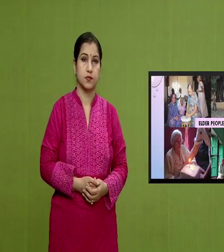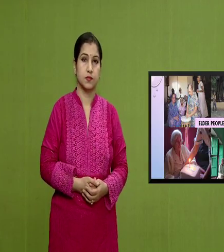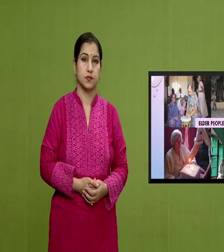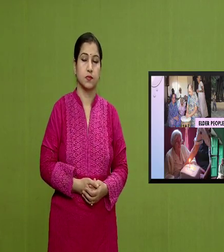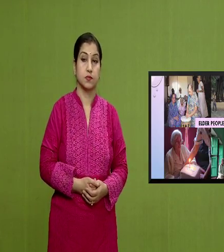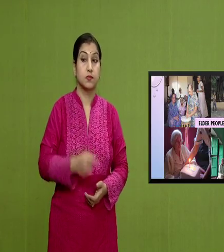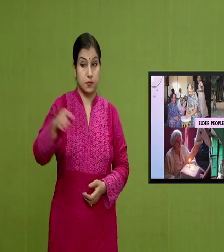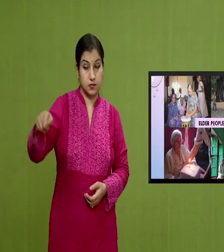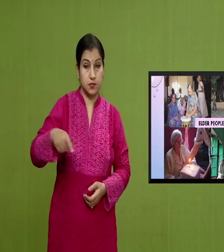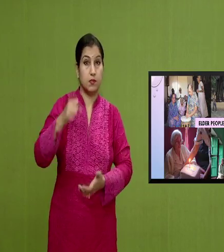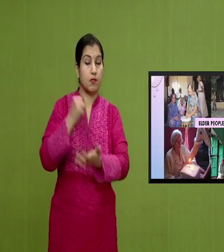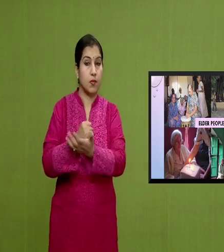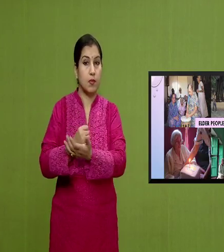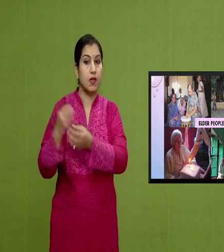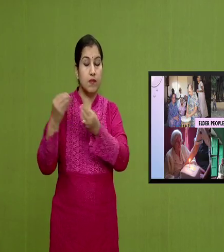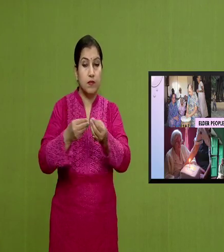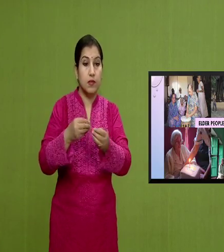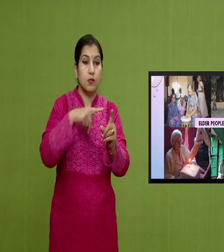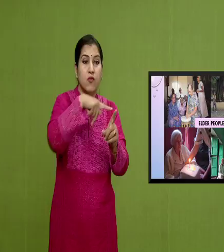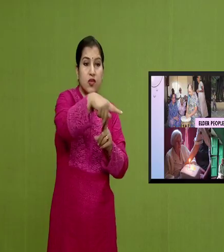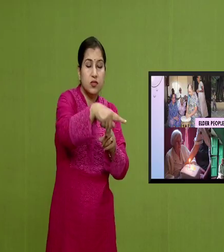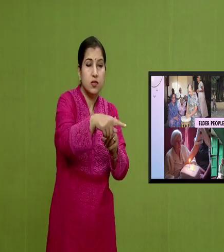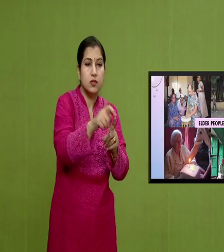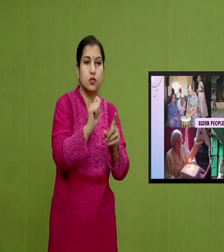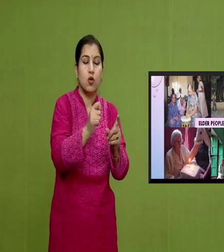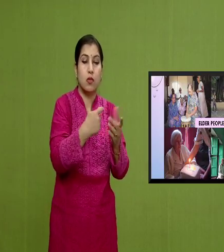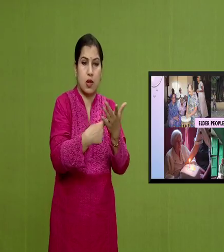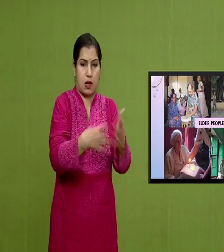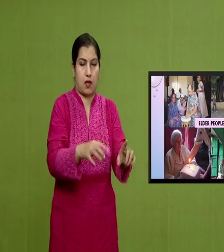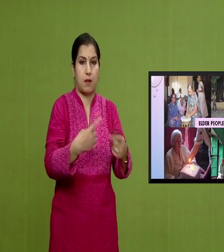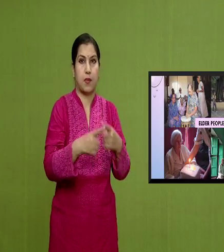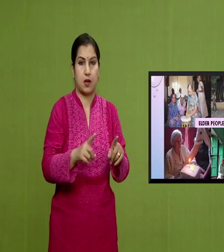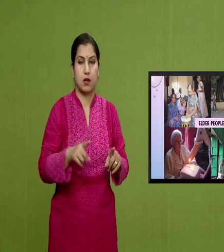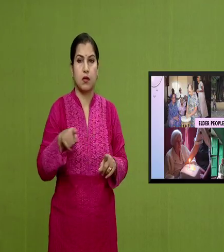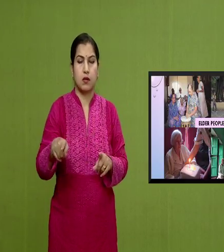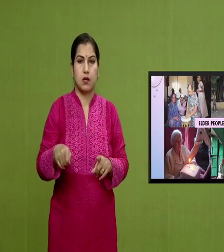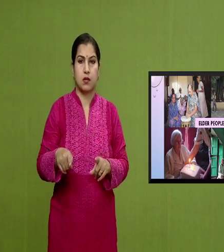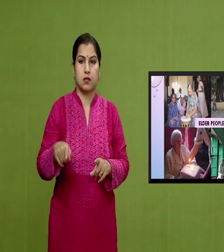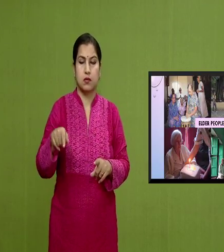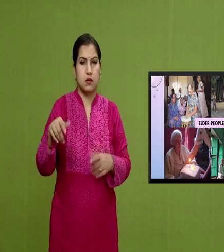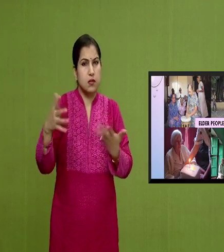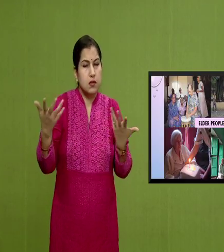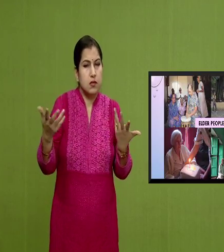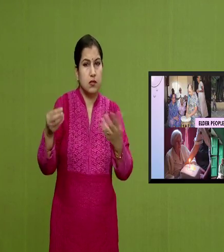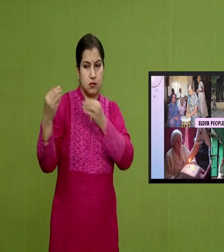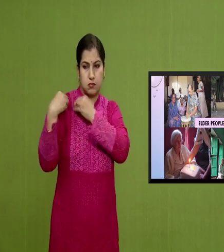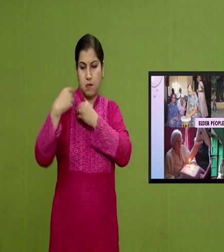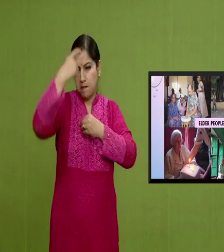They may be relieved from professional career but never off from personal and